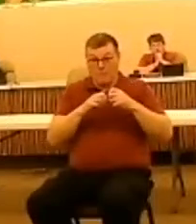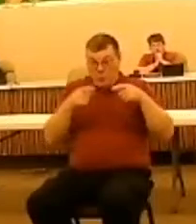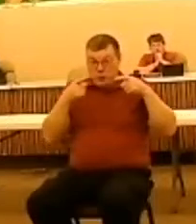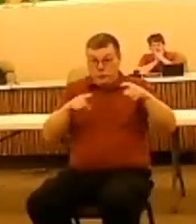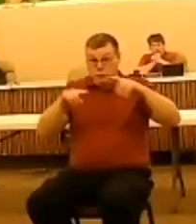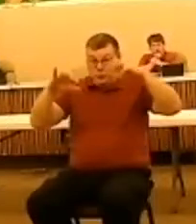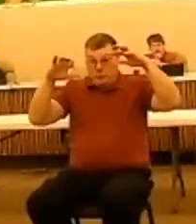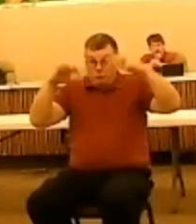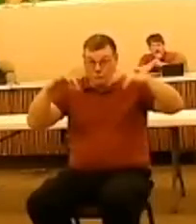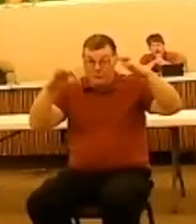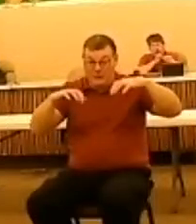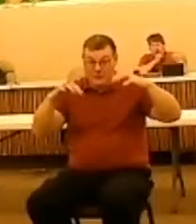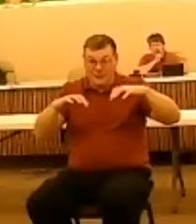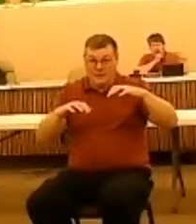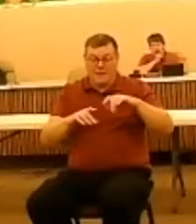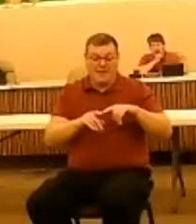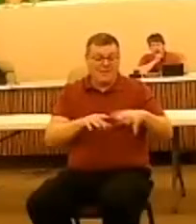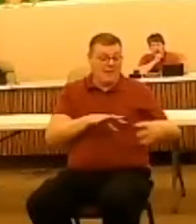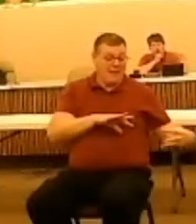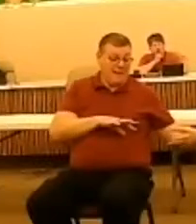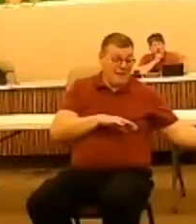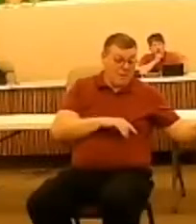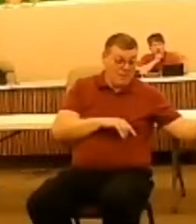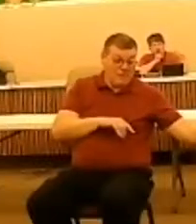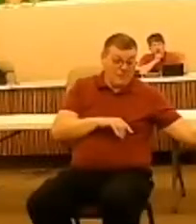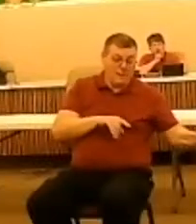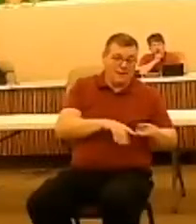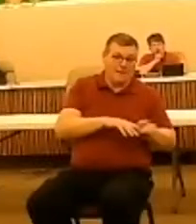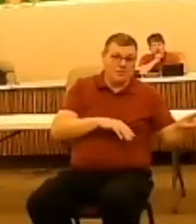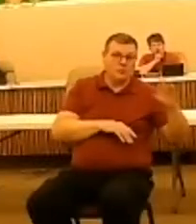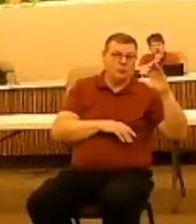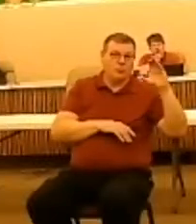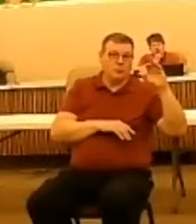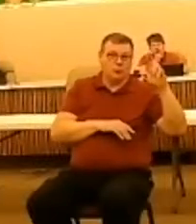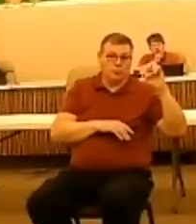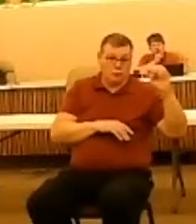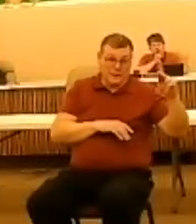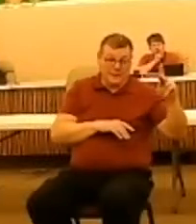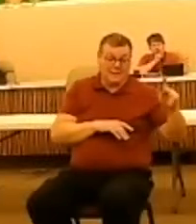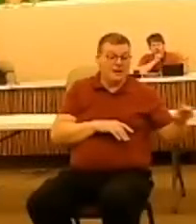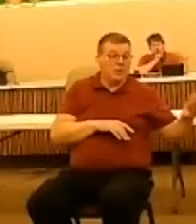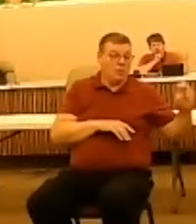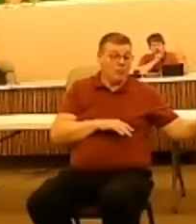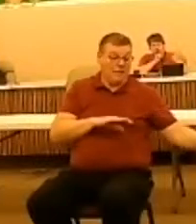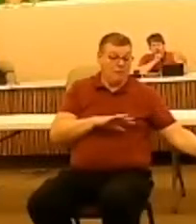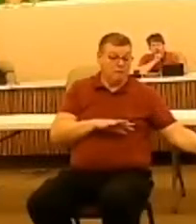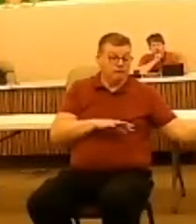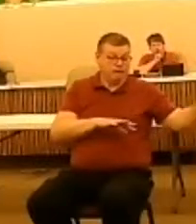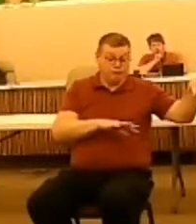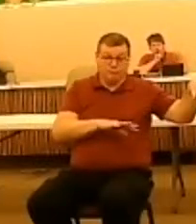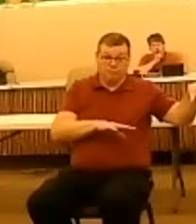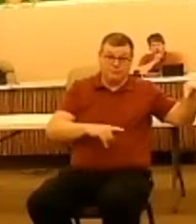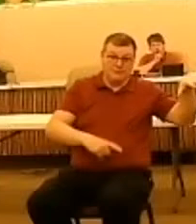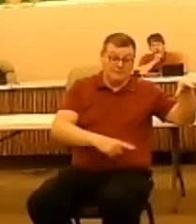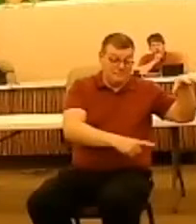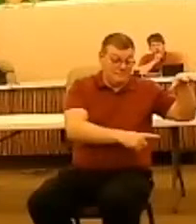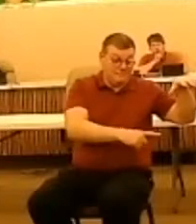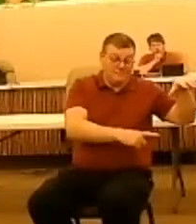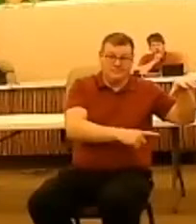heavy rain, the outlet of that pipe is into the creek. And if the creek rises to where the outlet is below